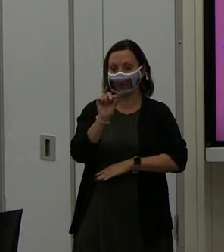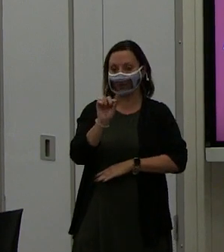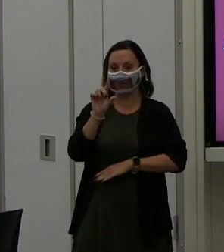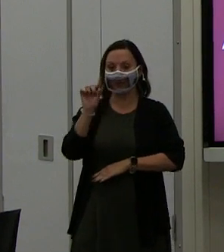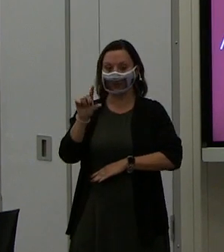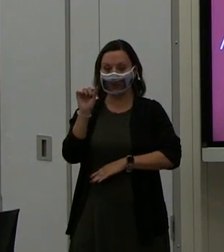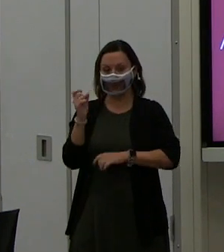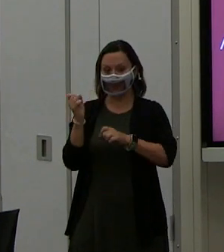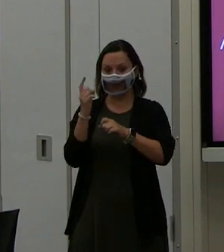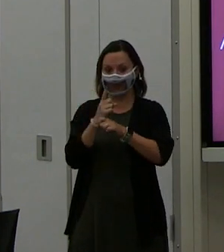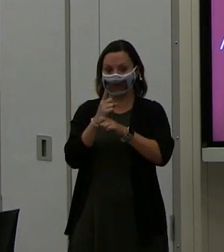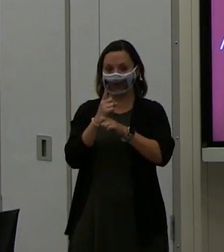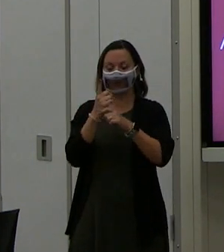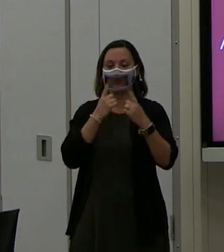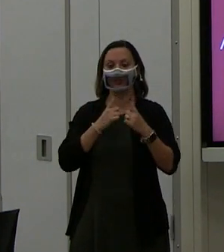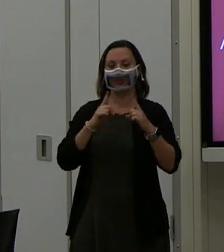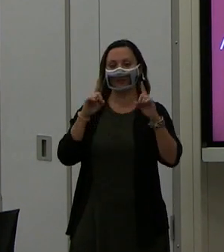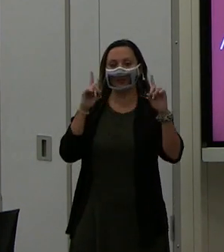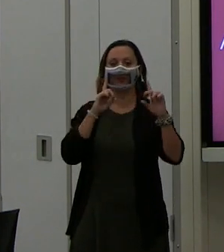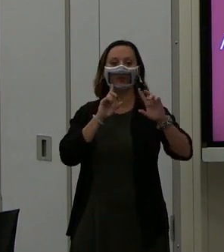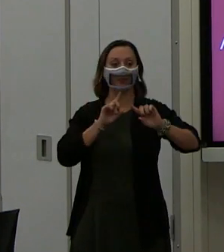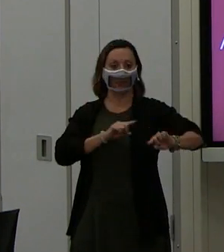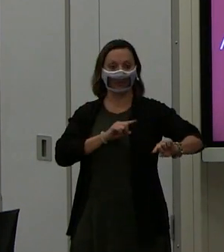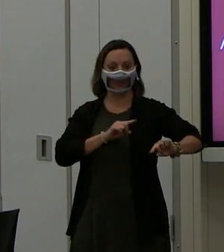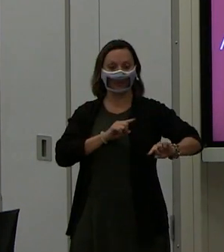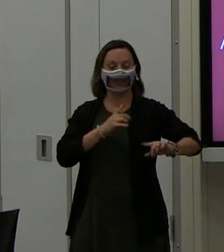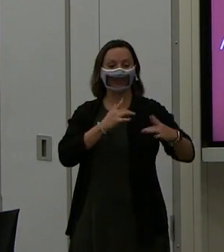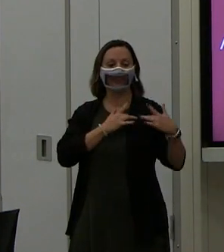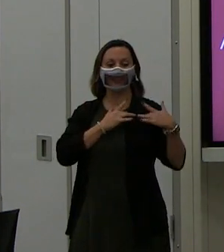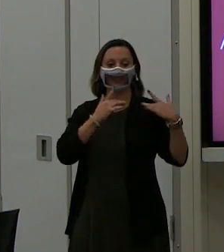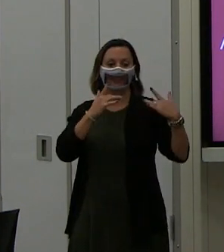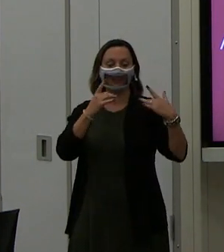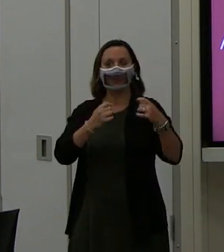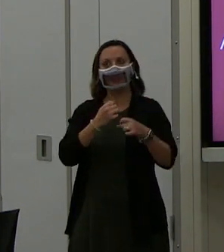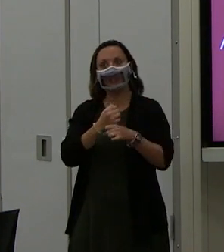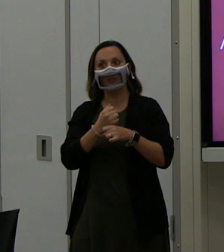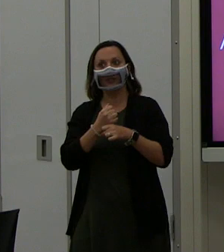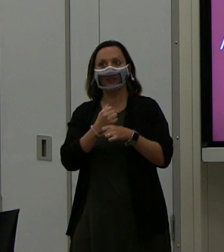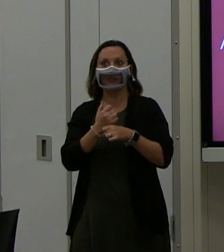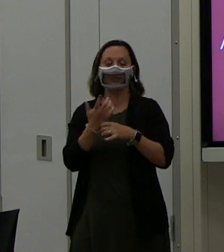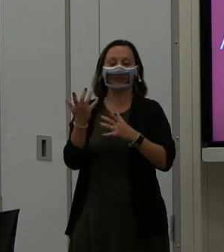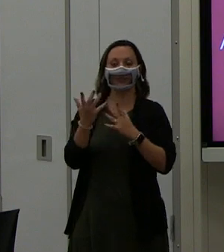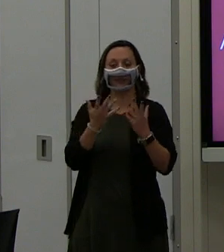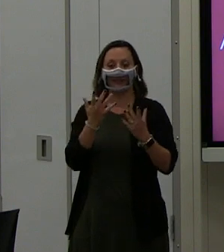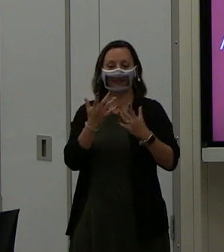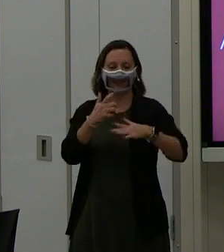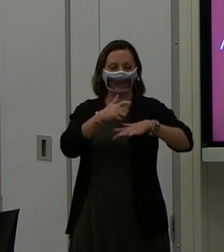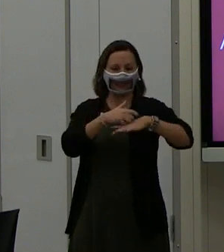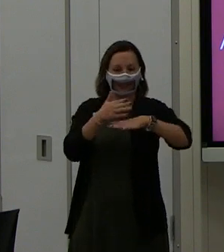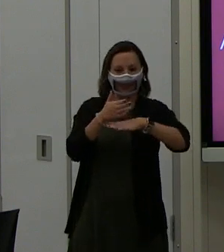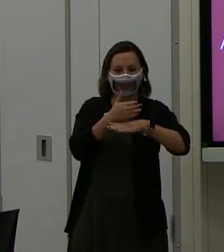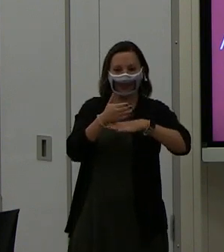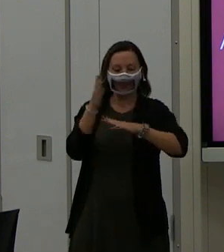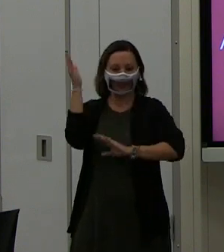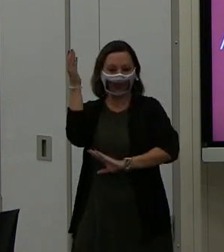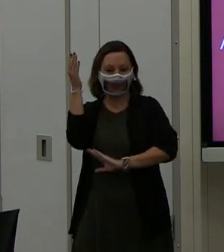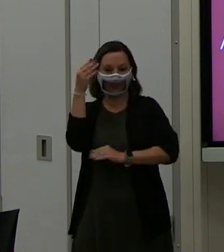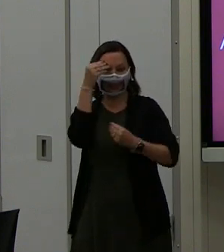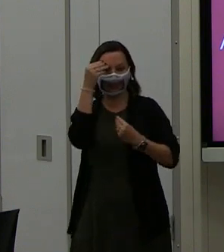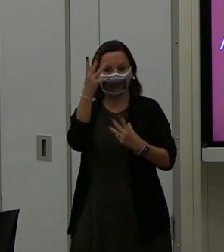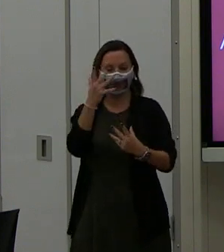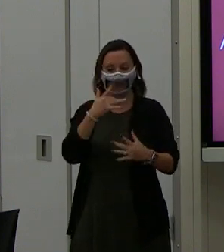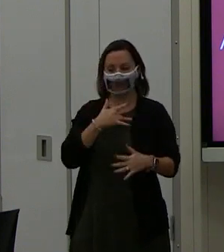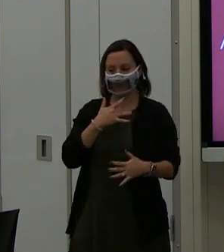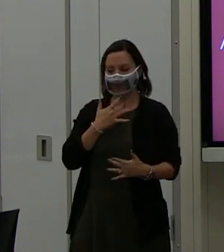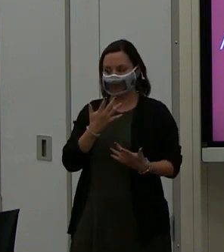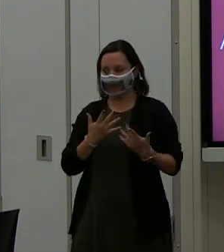Annual Achievement Report. In a typical year, the timing of this presentation makes the information feel